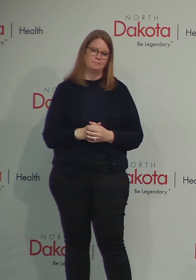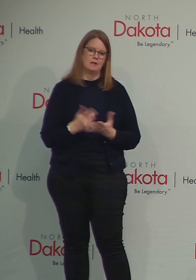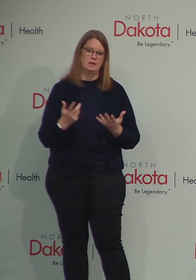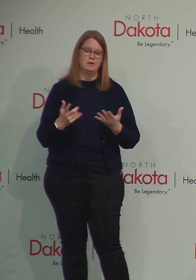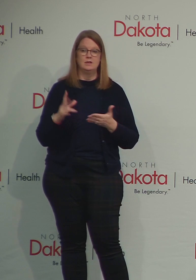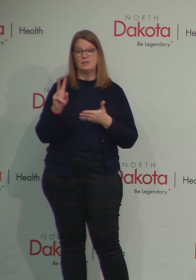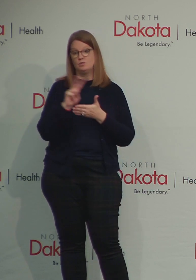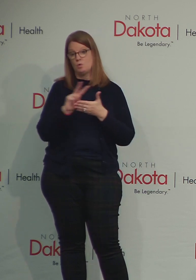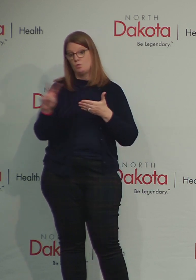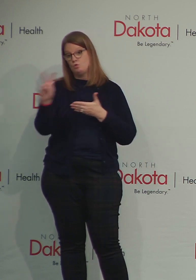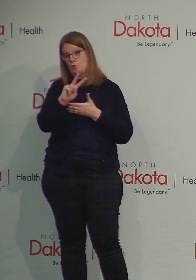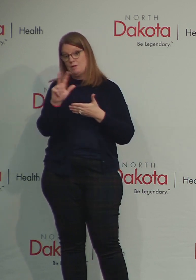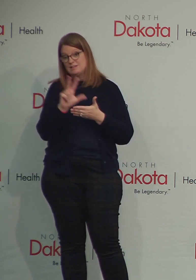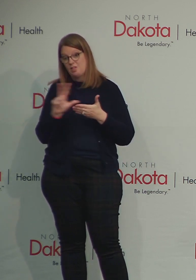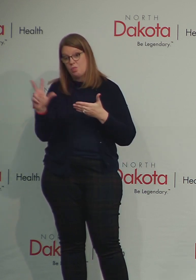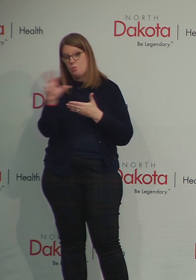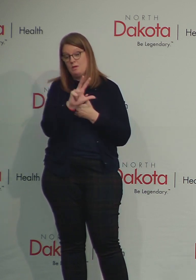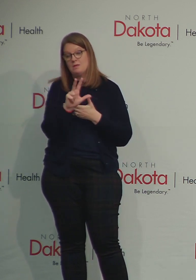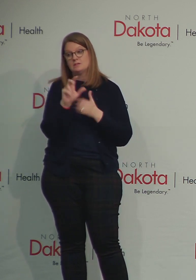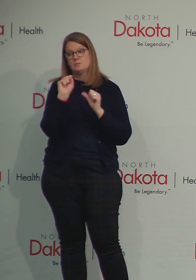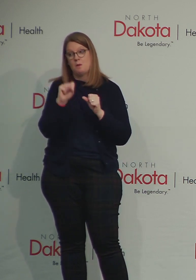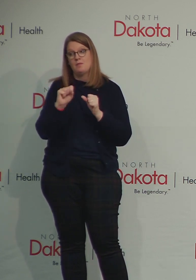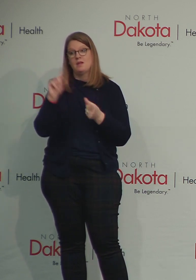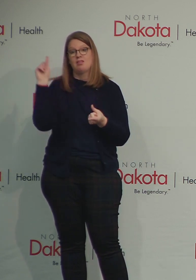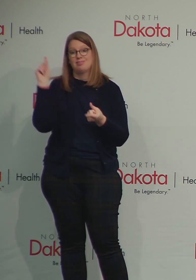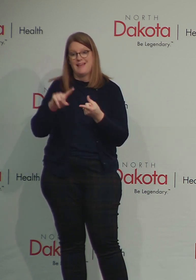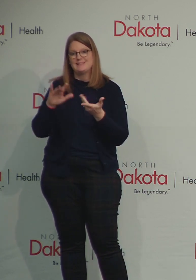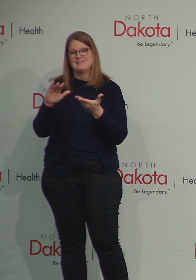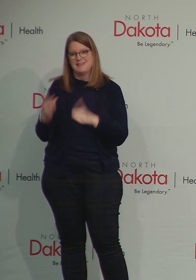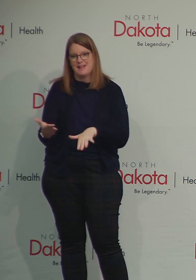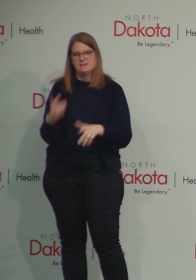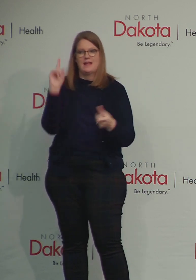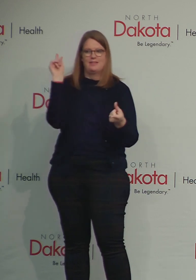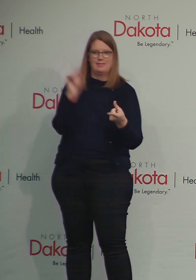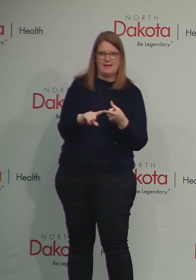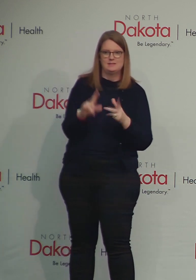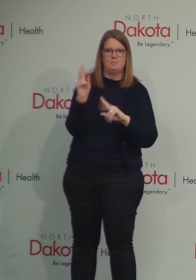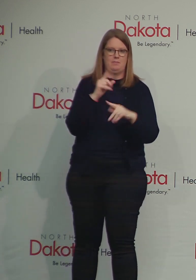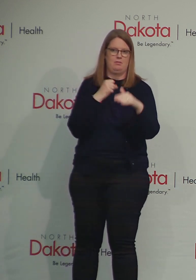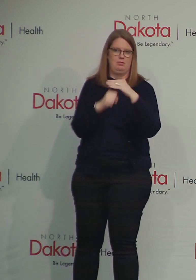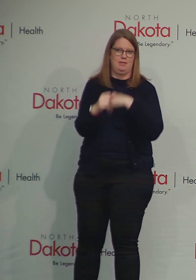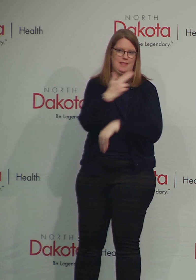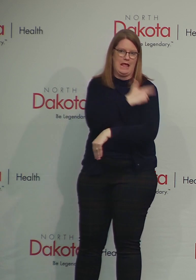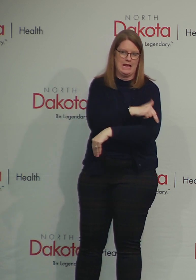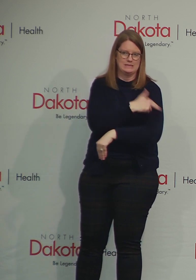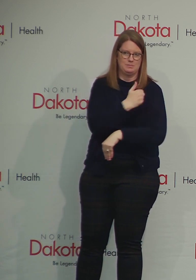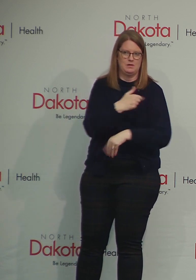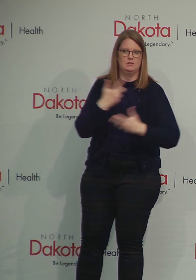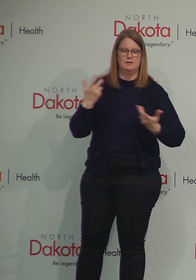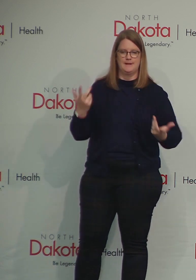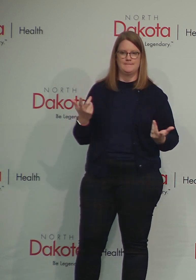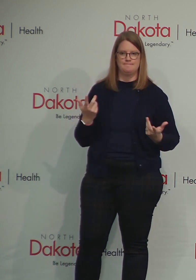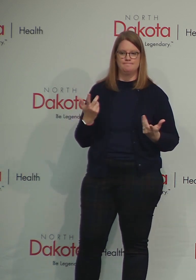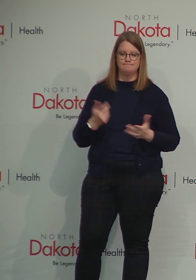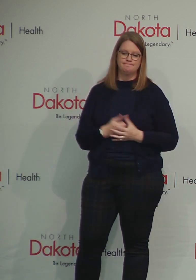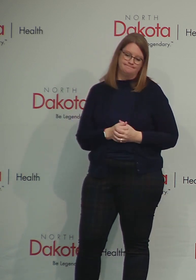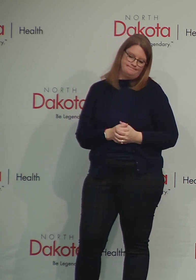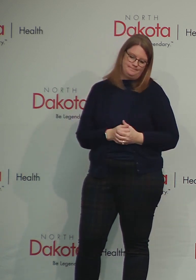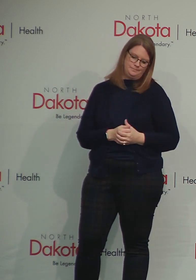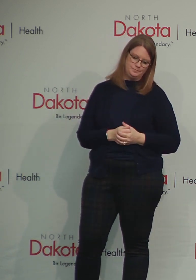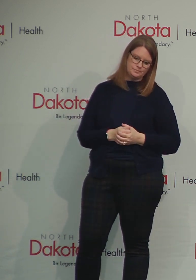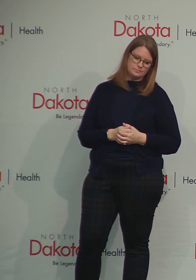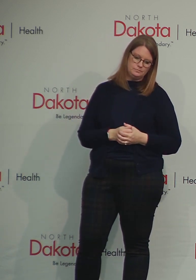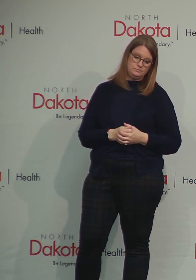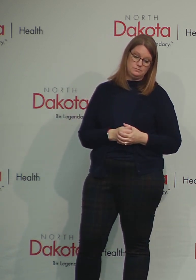2 to 3 weeks from now, and we're going to have less deaths 2 to 3 weeks from now. So that's where, these are trailing indicators, but